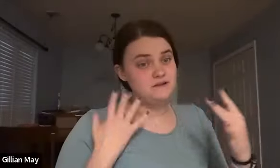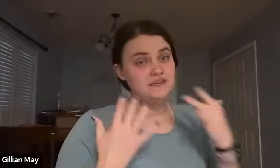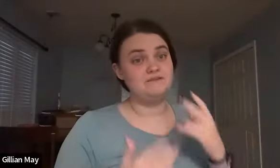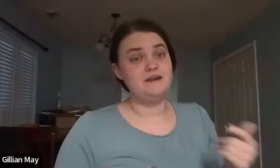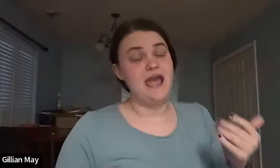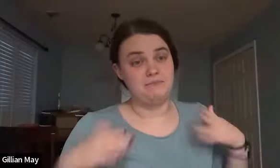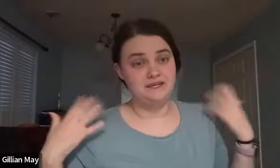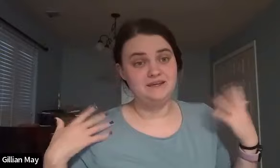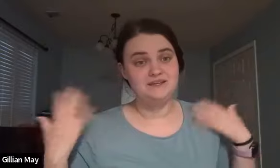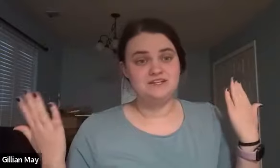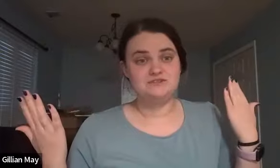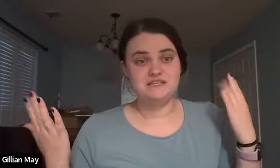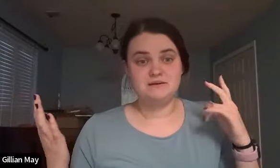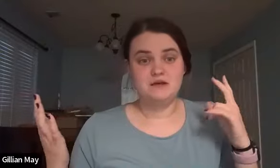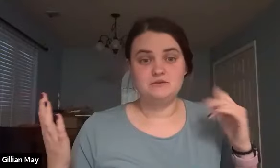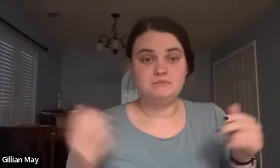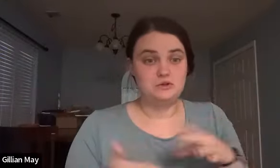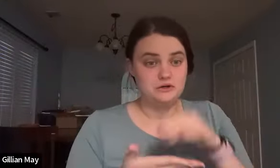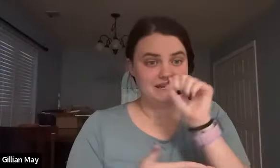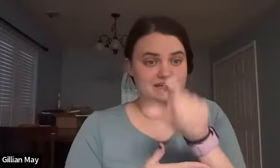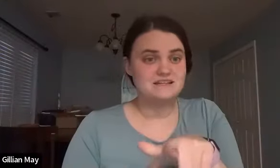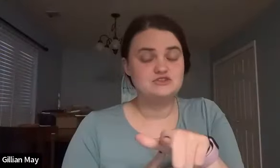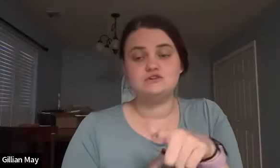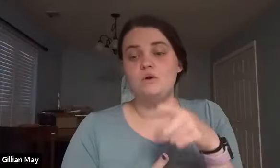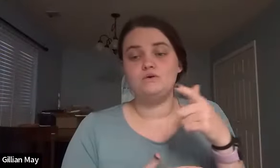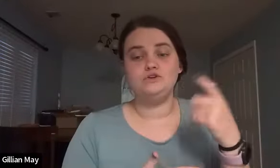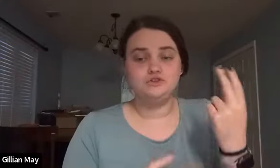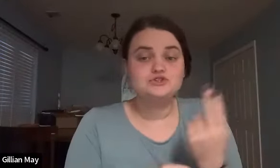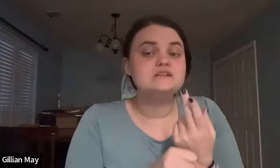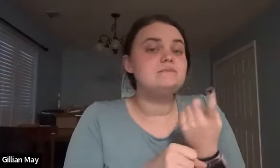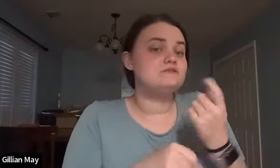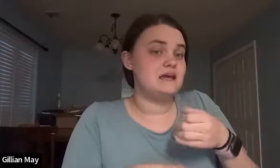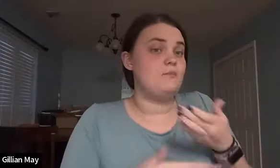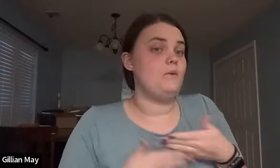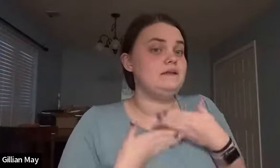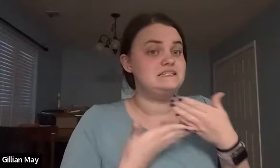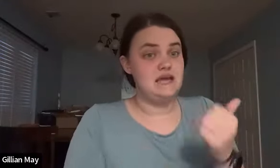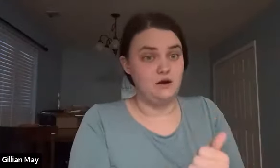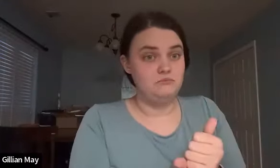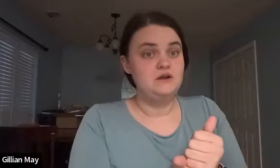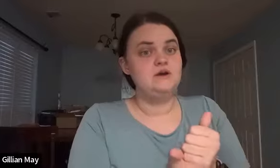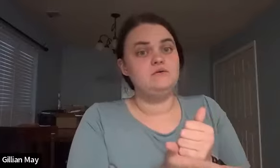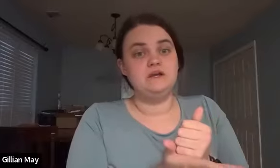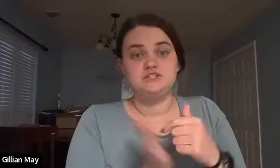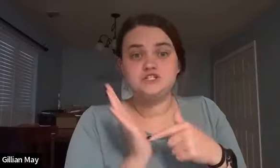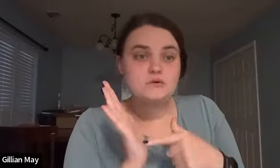friendly and very happy to see other people learning ASL. So they're usually most of the time willing to help with showing